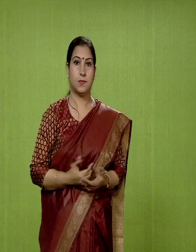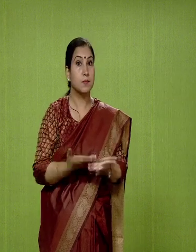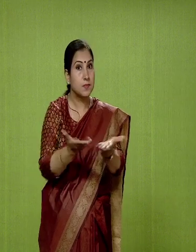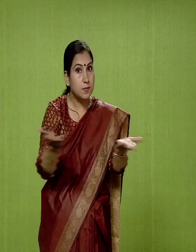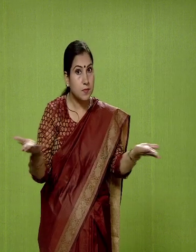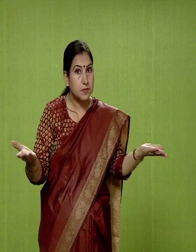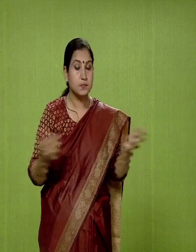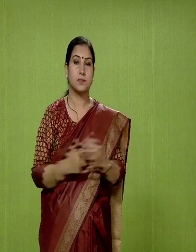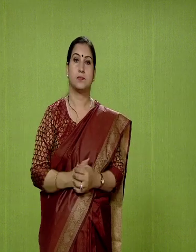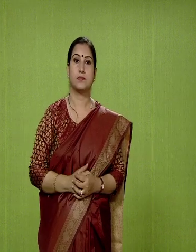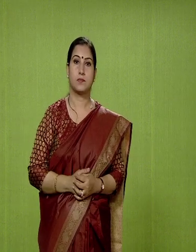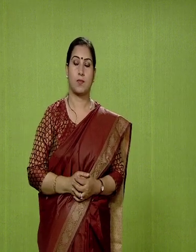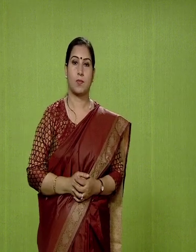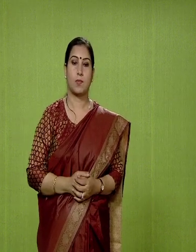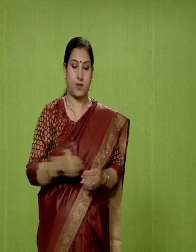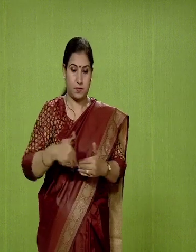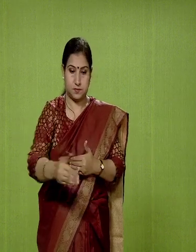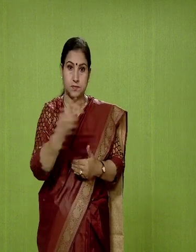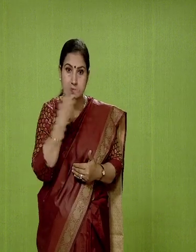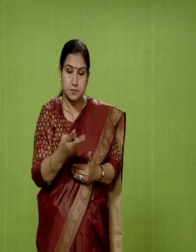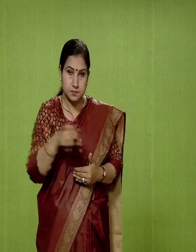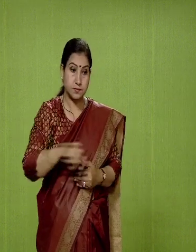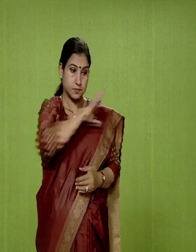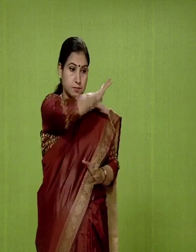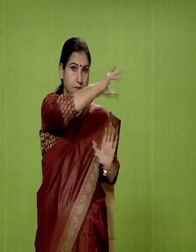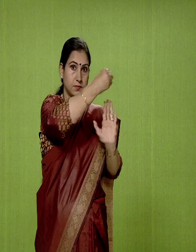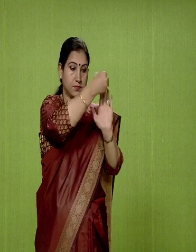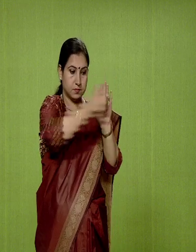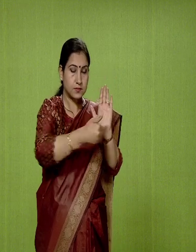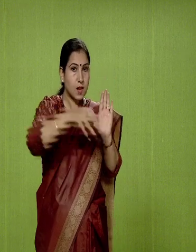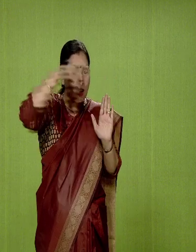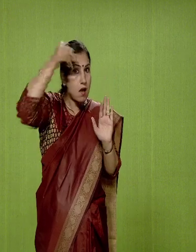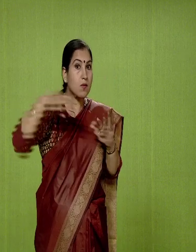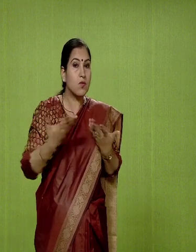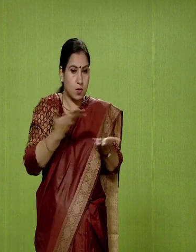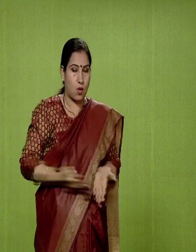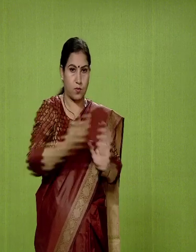Learners, let us now revise what we have learnt in this video.